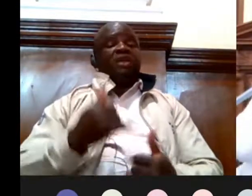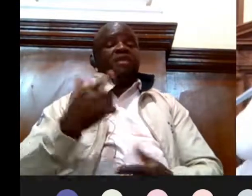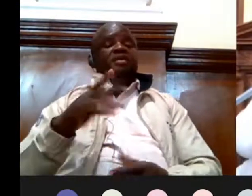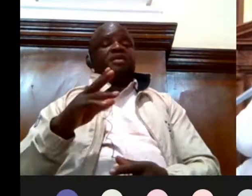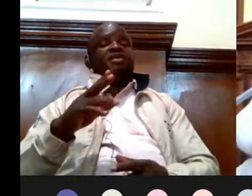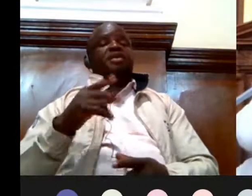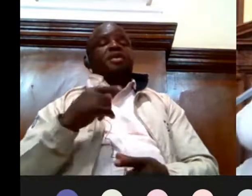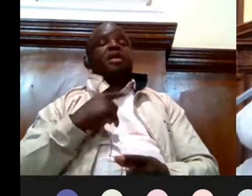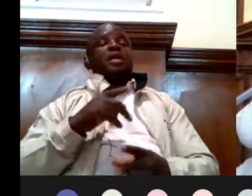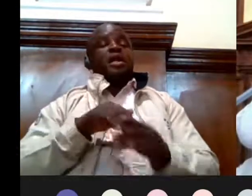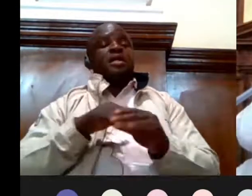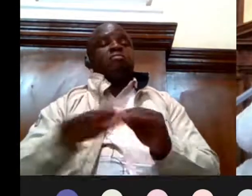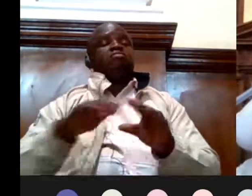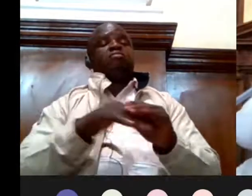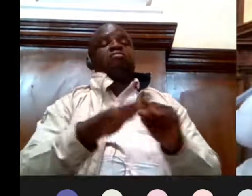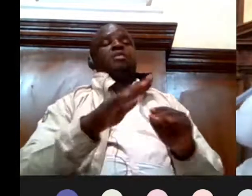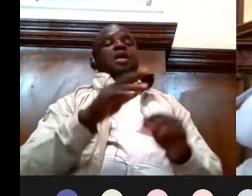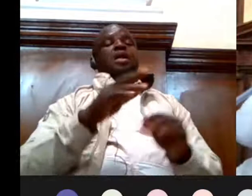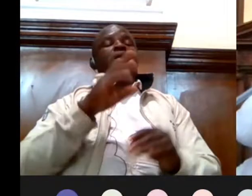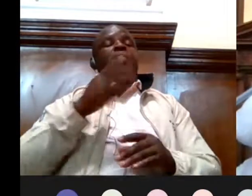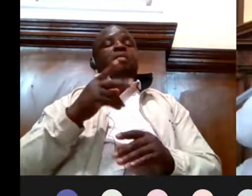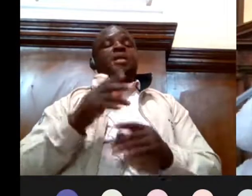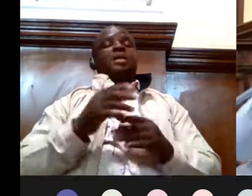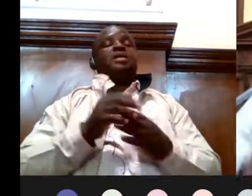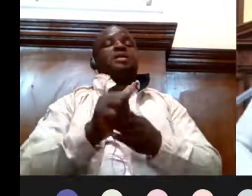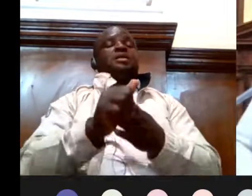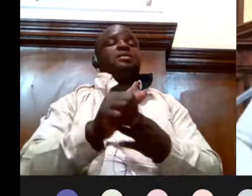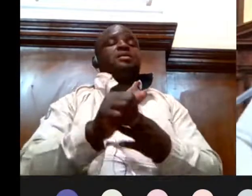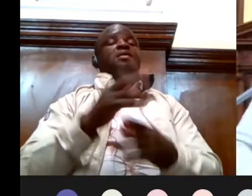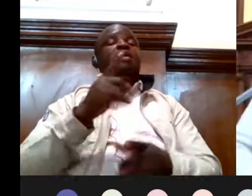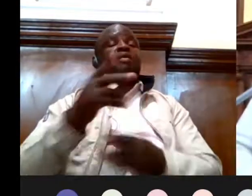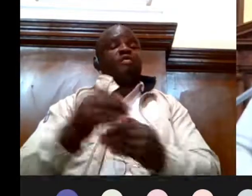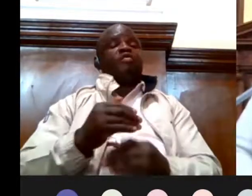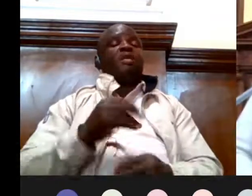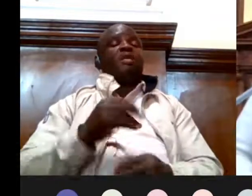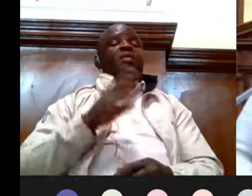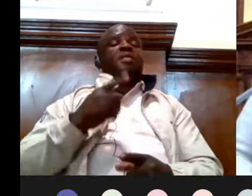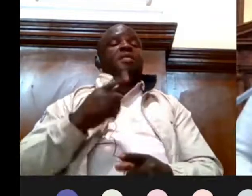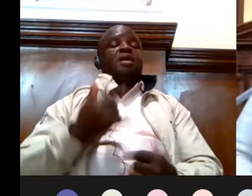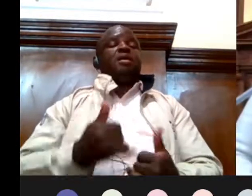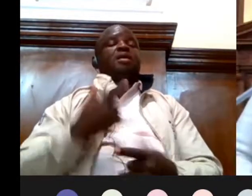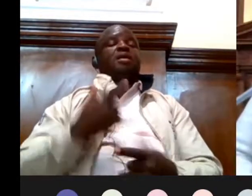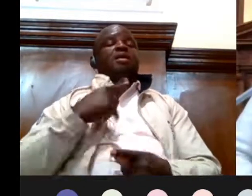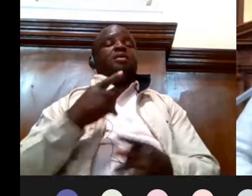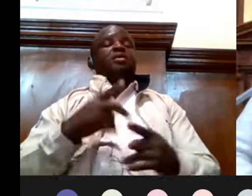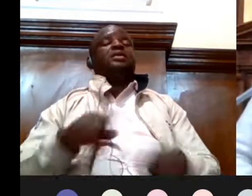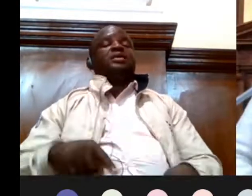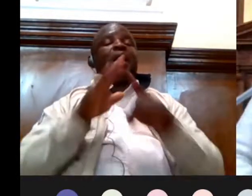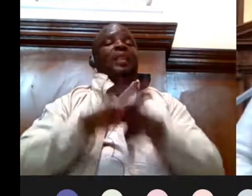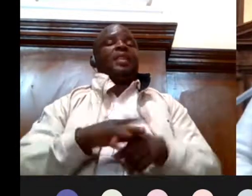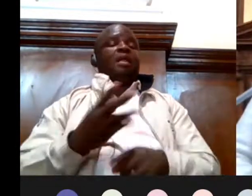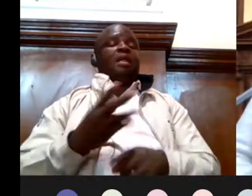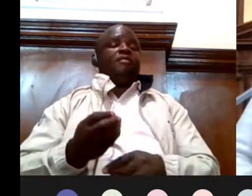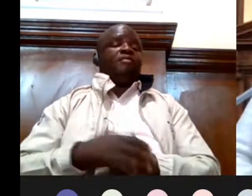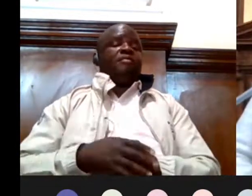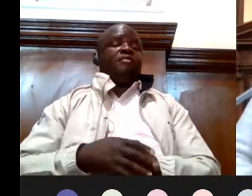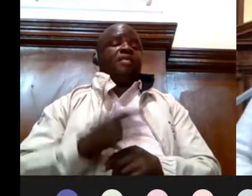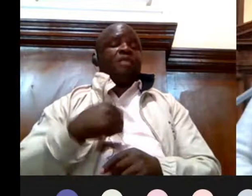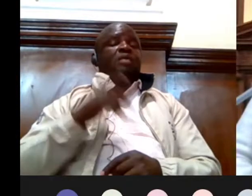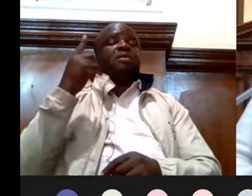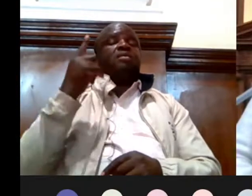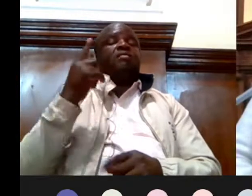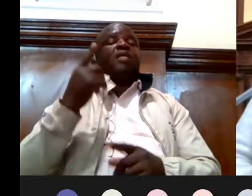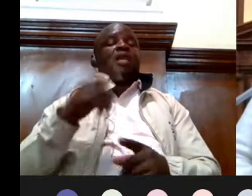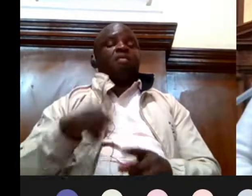core black leaders out. Black women are on the receiving end of injustice, and we do understand. We